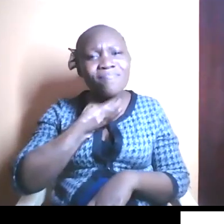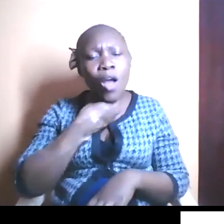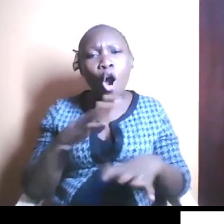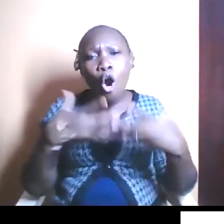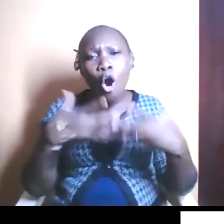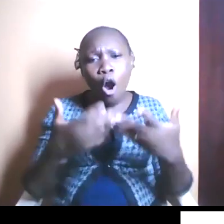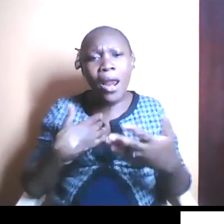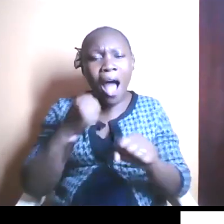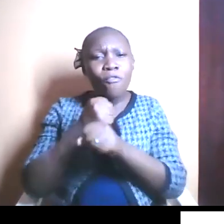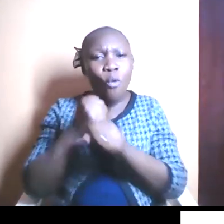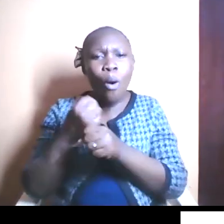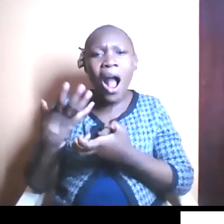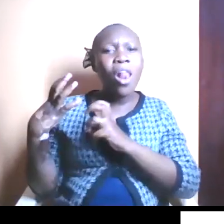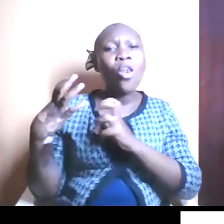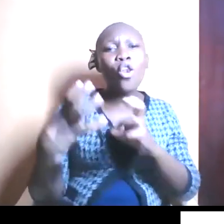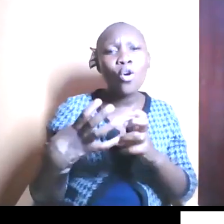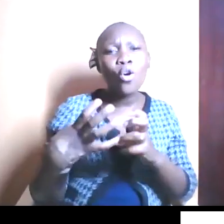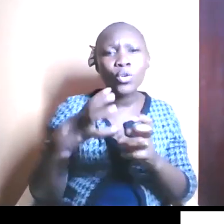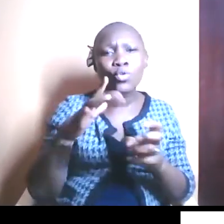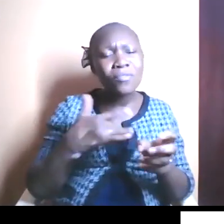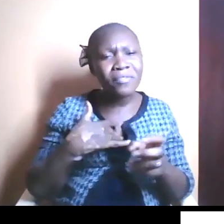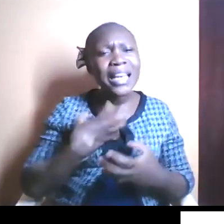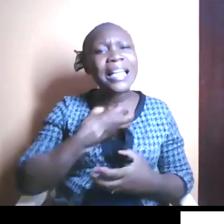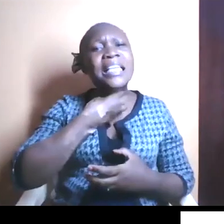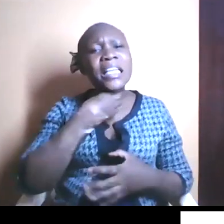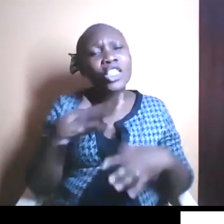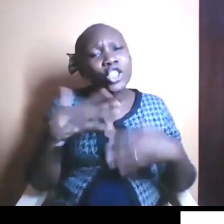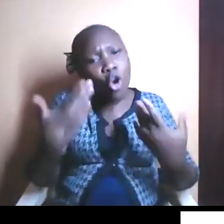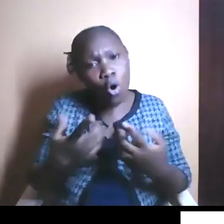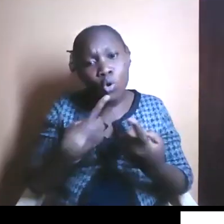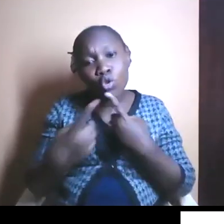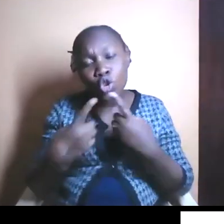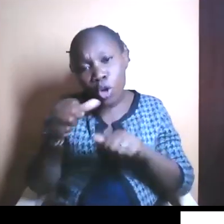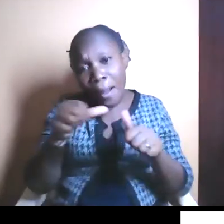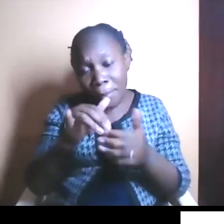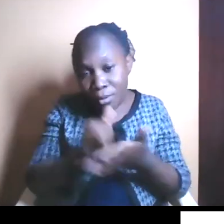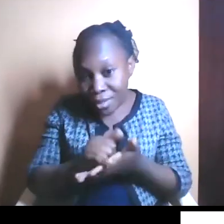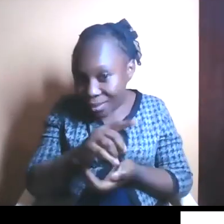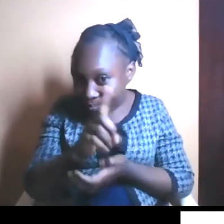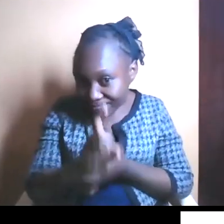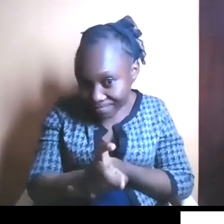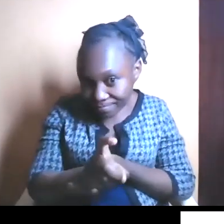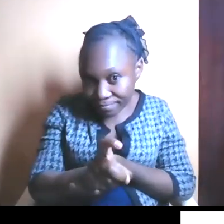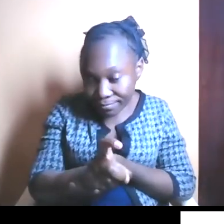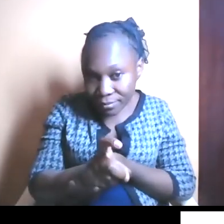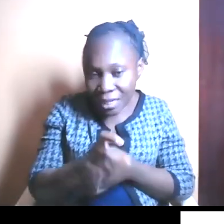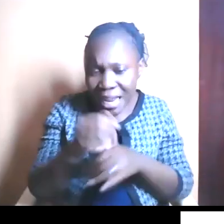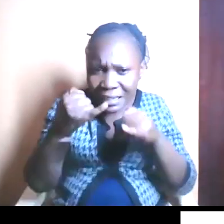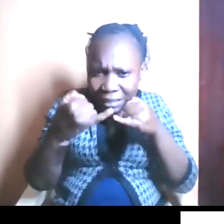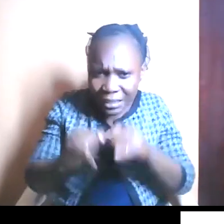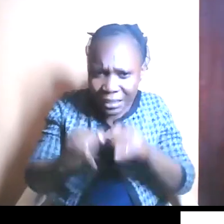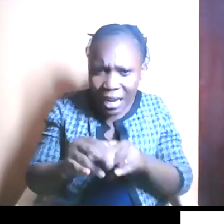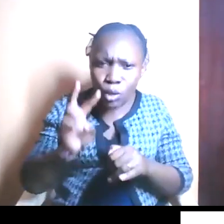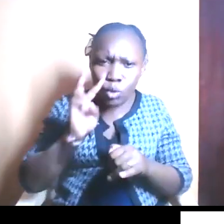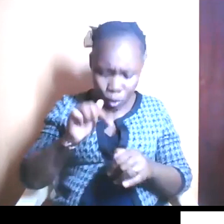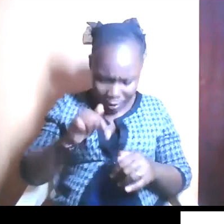you negotiate? So I'd like you to begin to center your own body and your self-care. It is